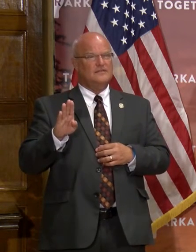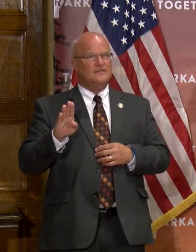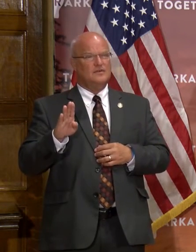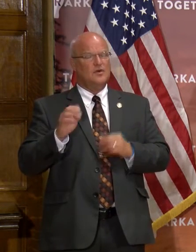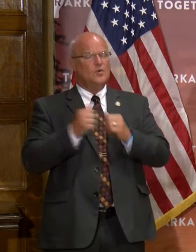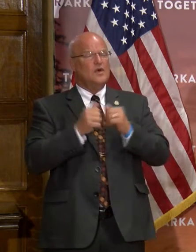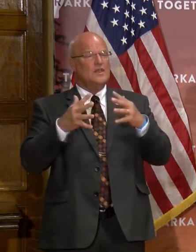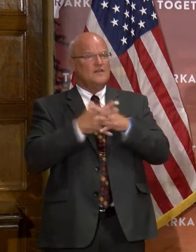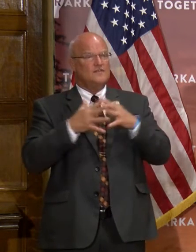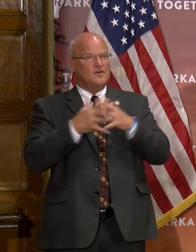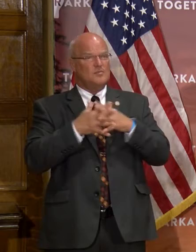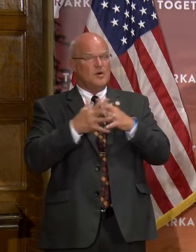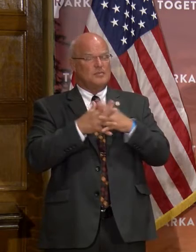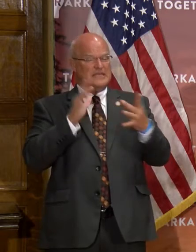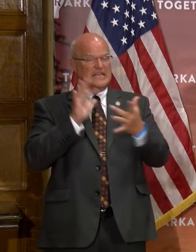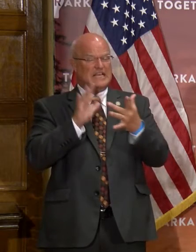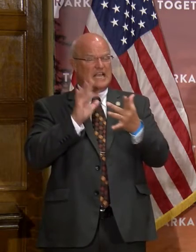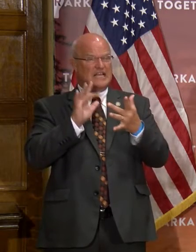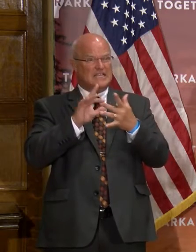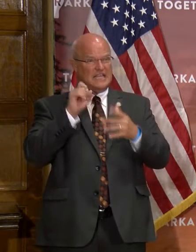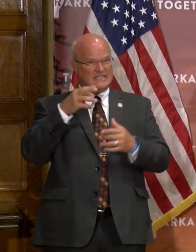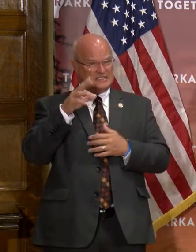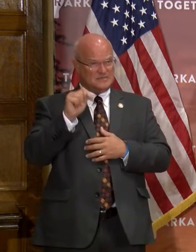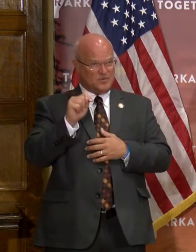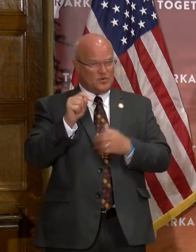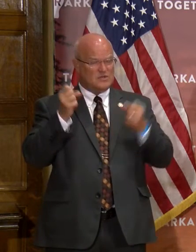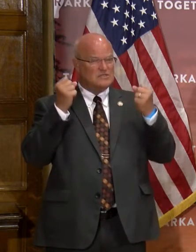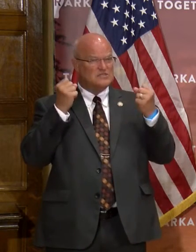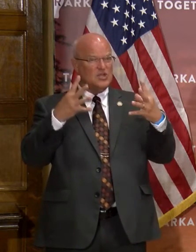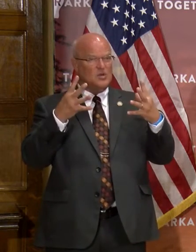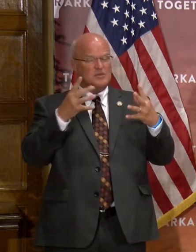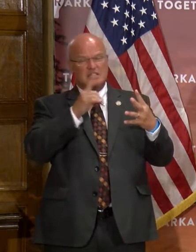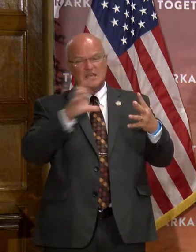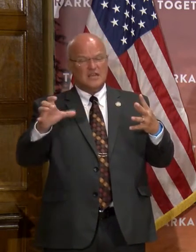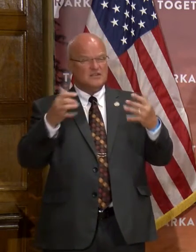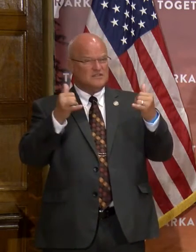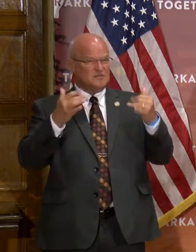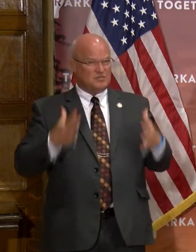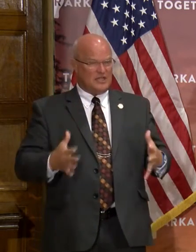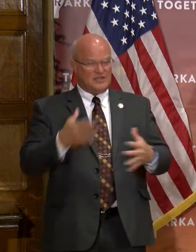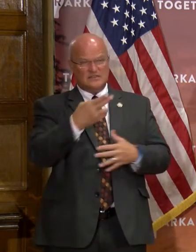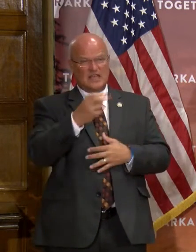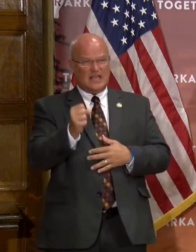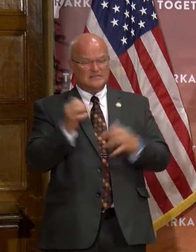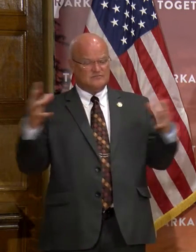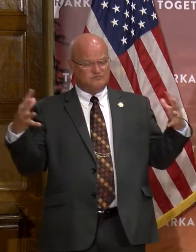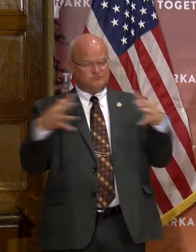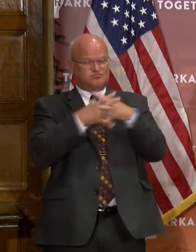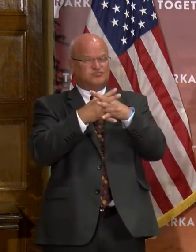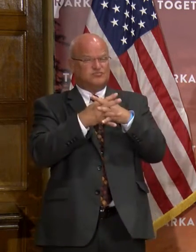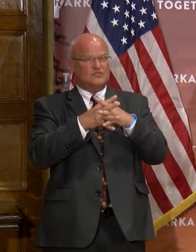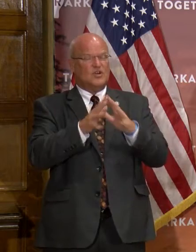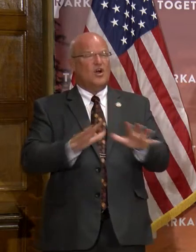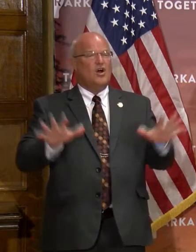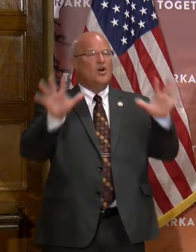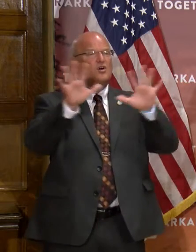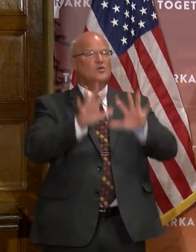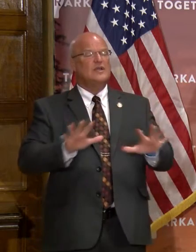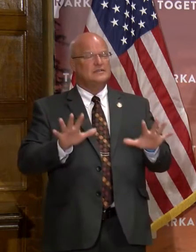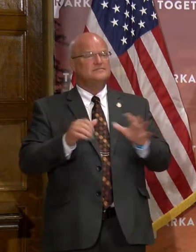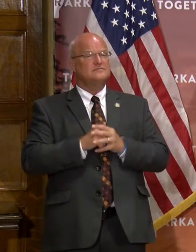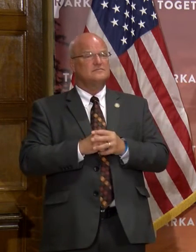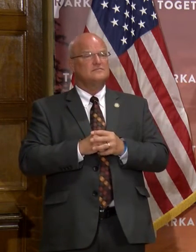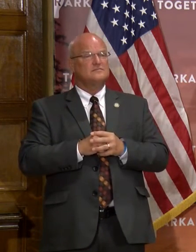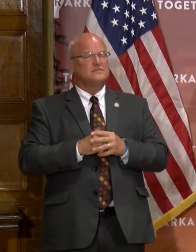With football being a contact sport and so many hundreds of players in college and high school coming together from all areas each week